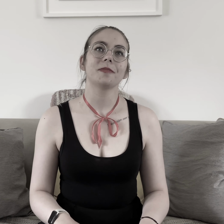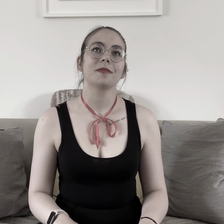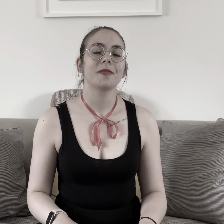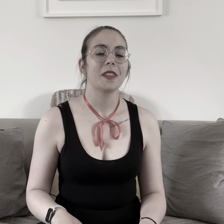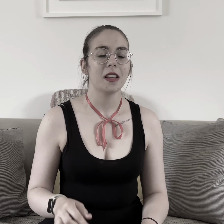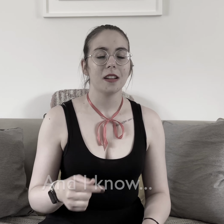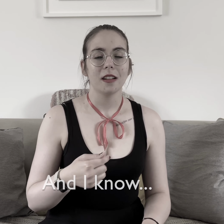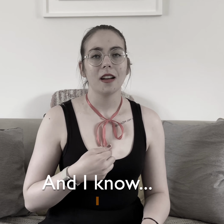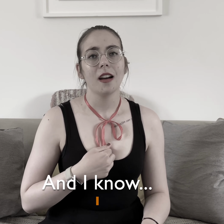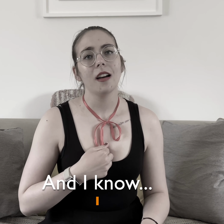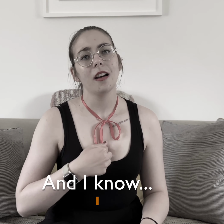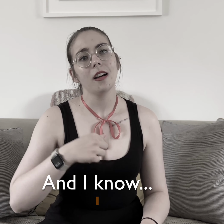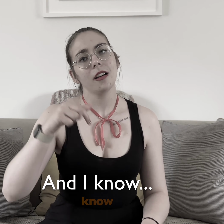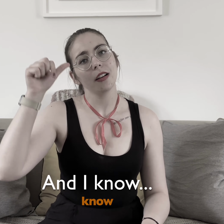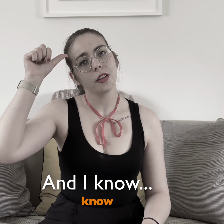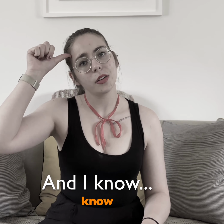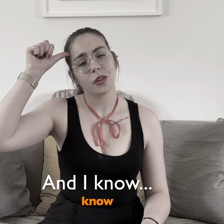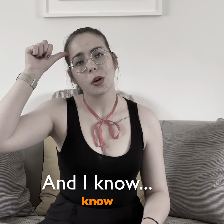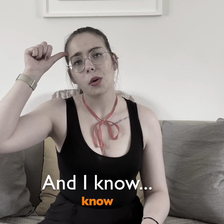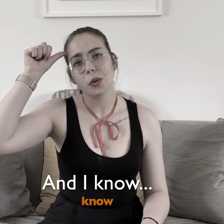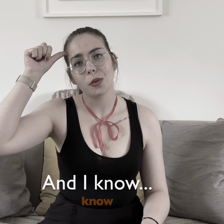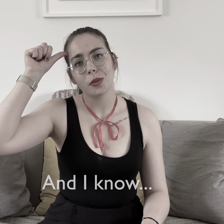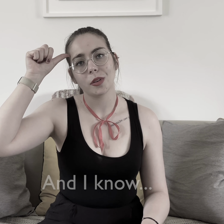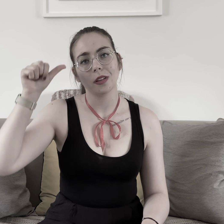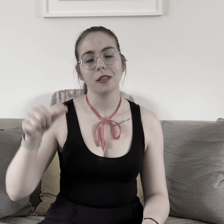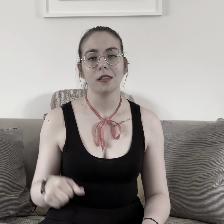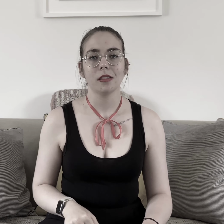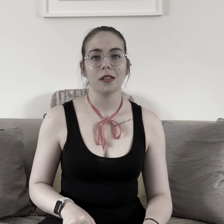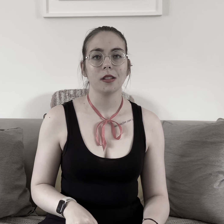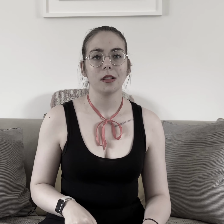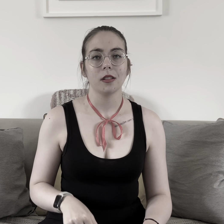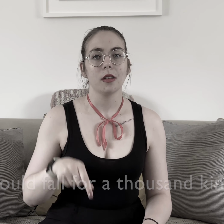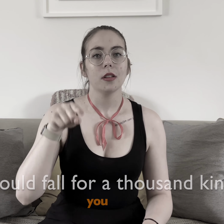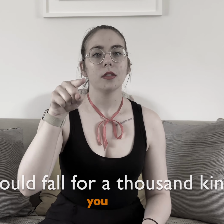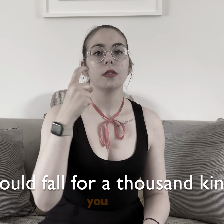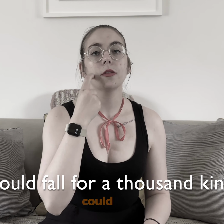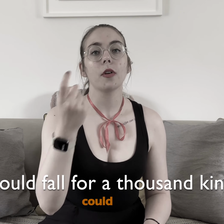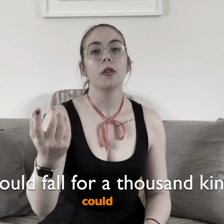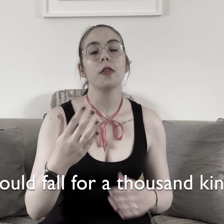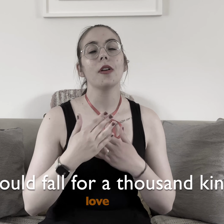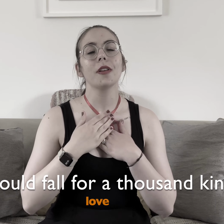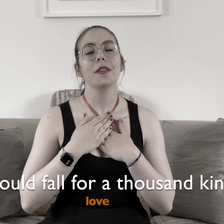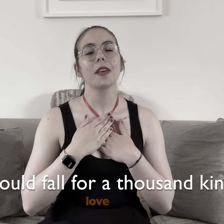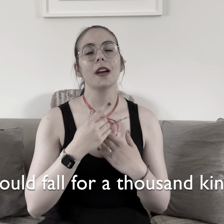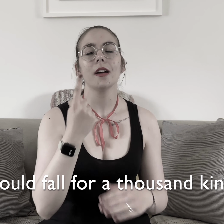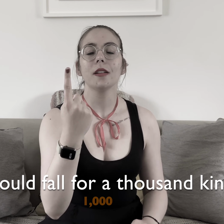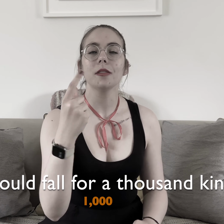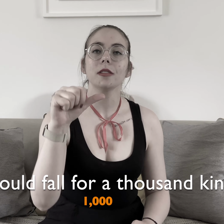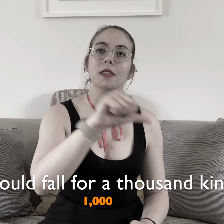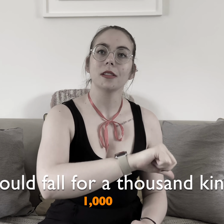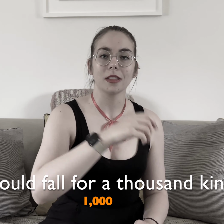And I know You think that makes